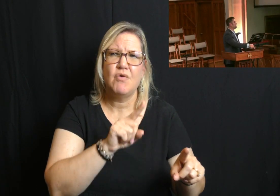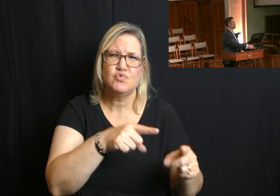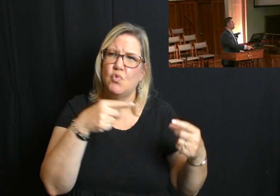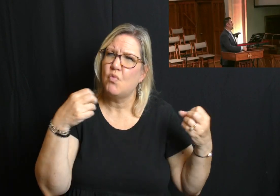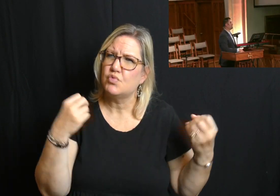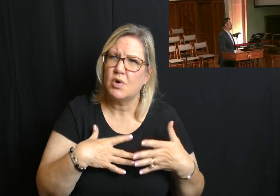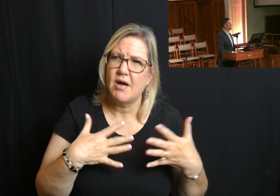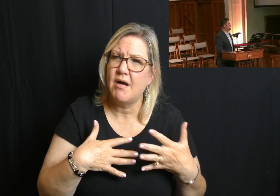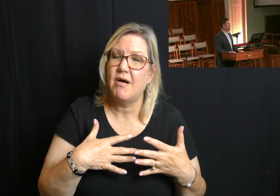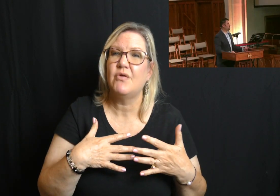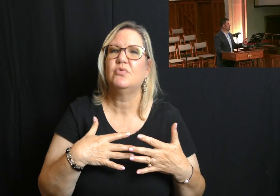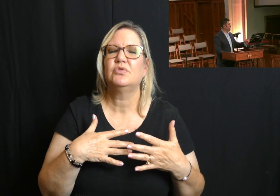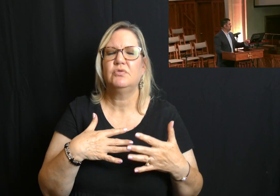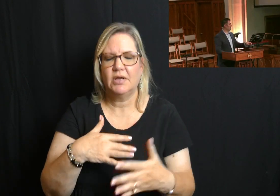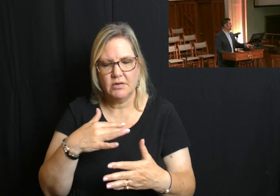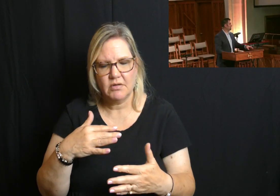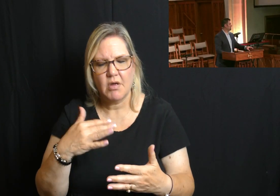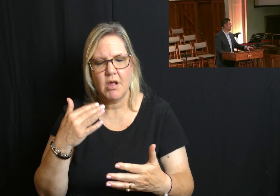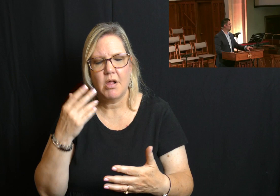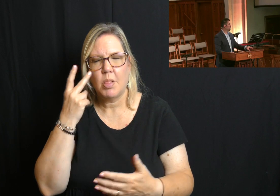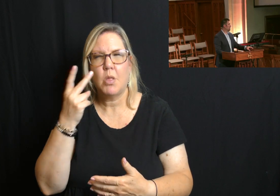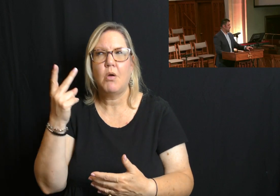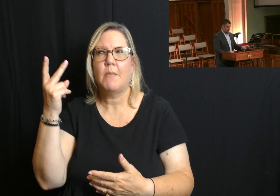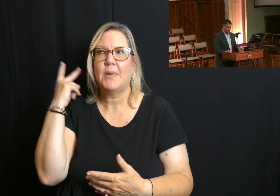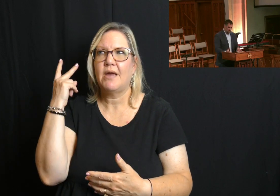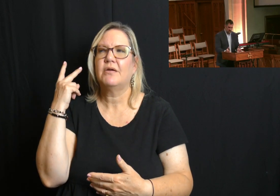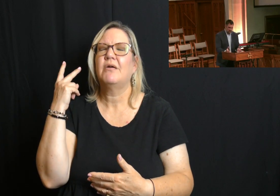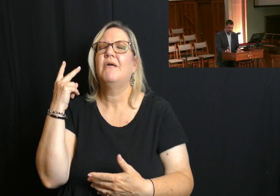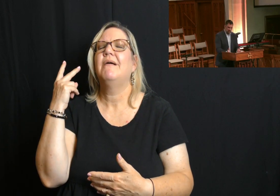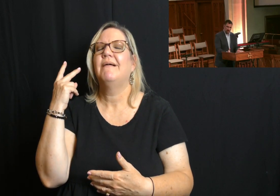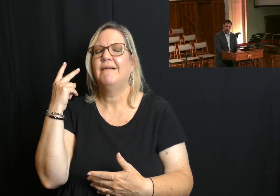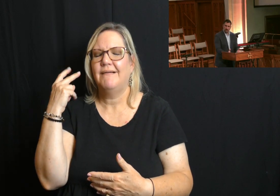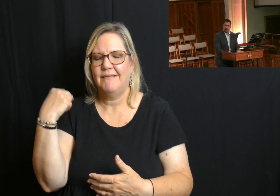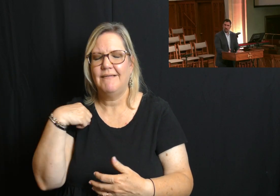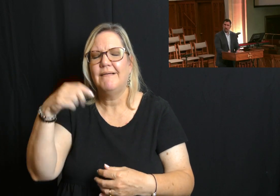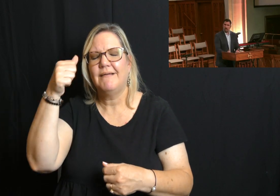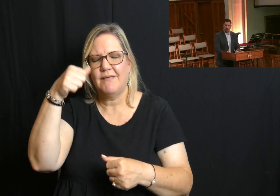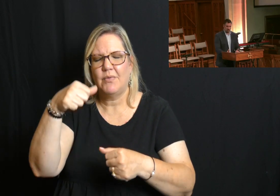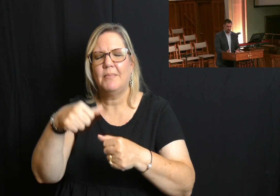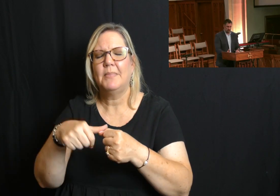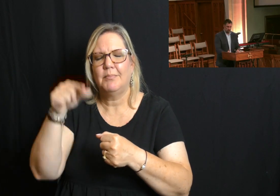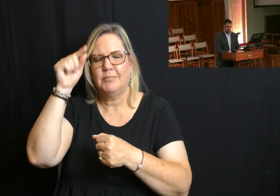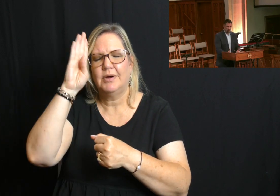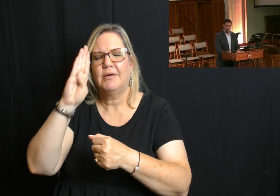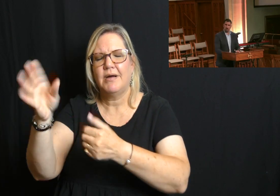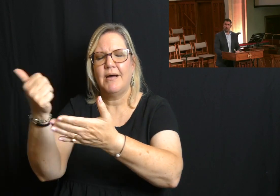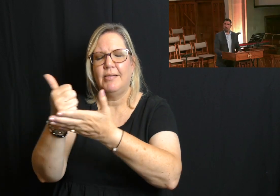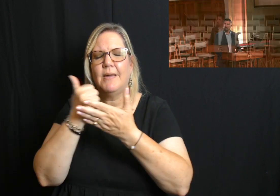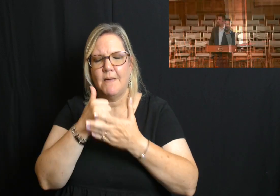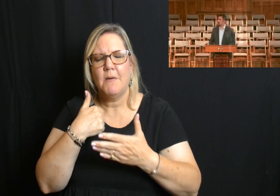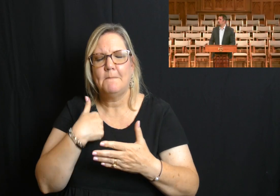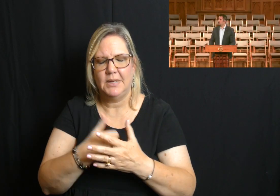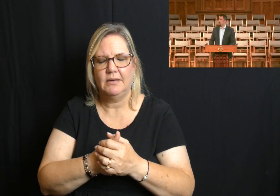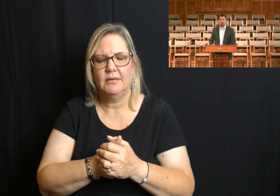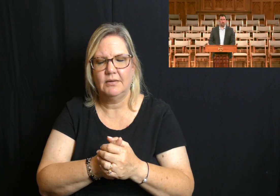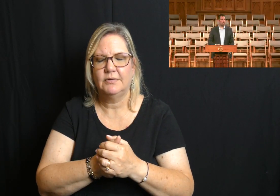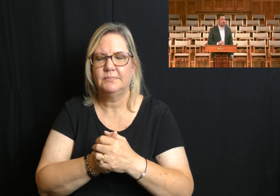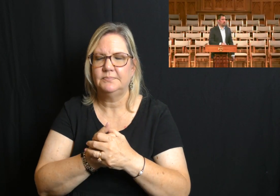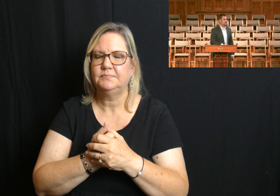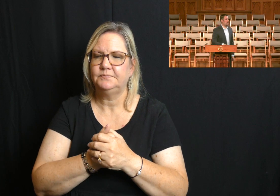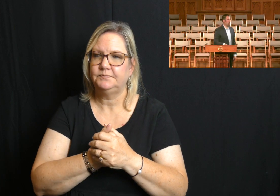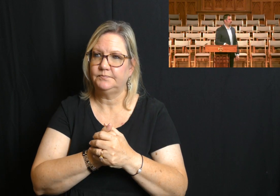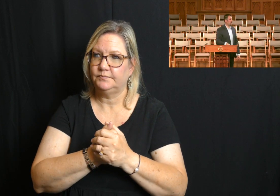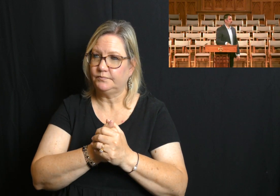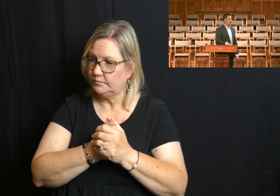God has been faithful to you. And it is affecting his worship. When we